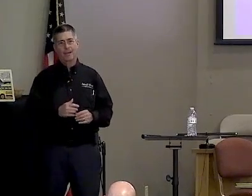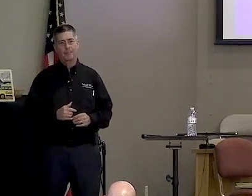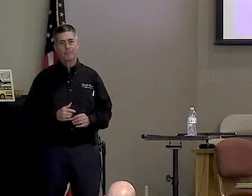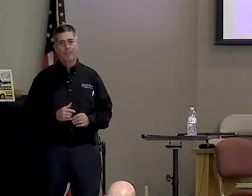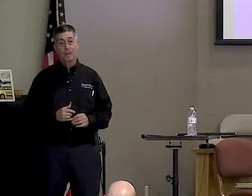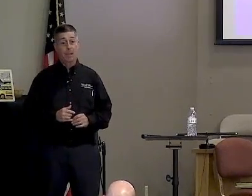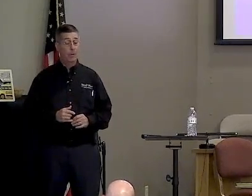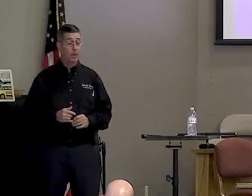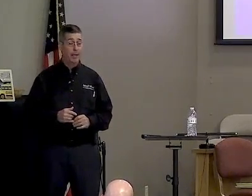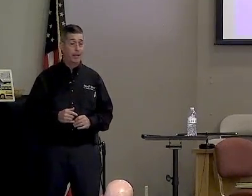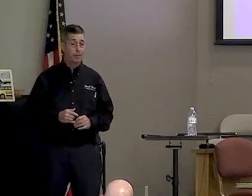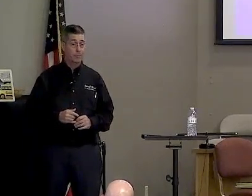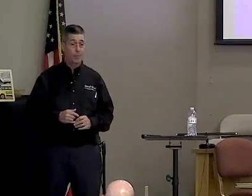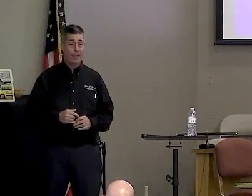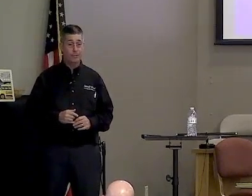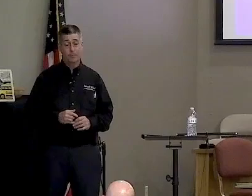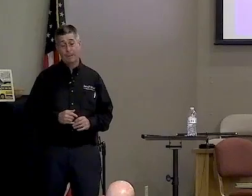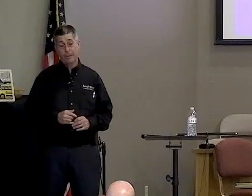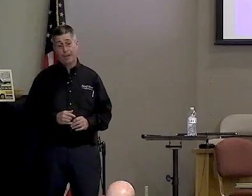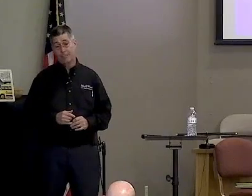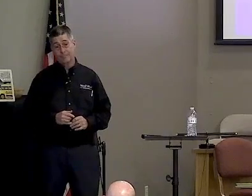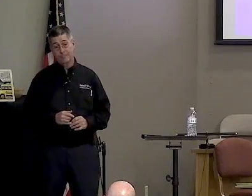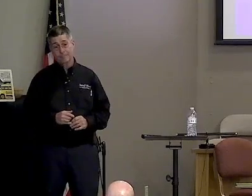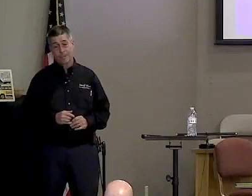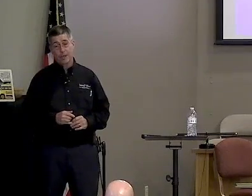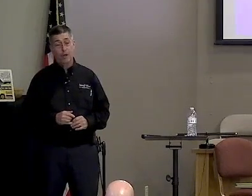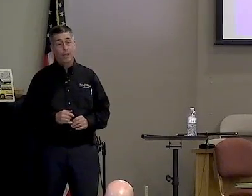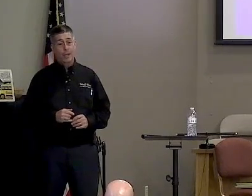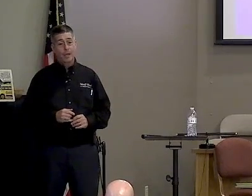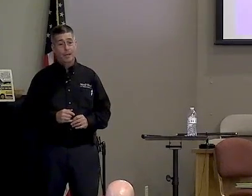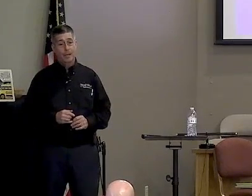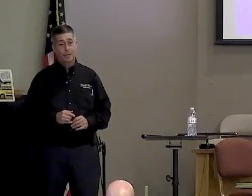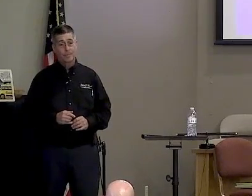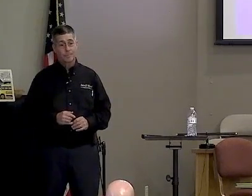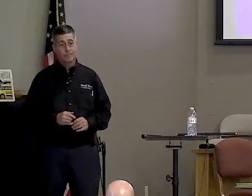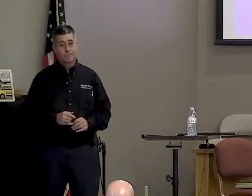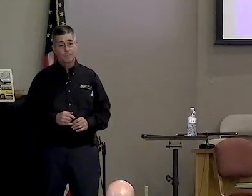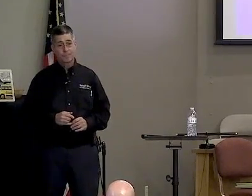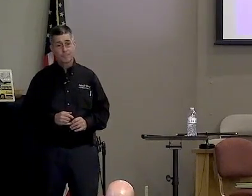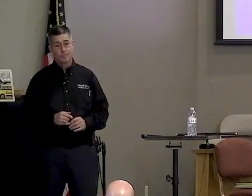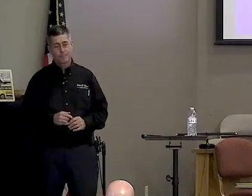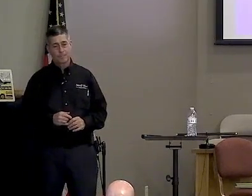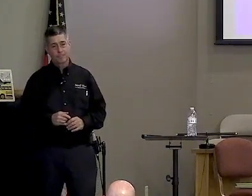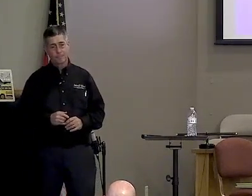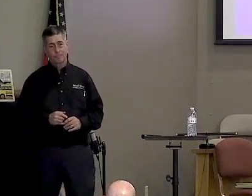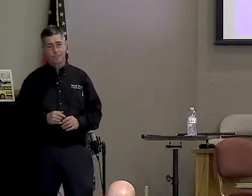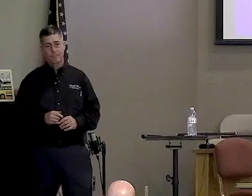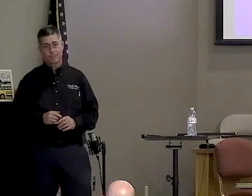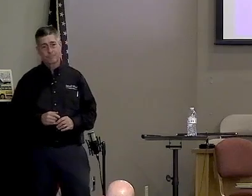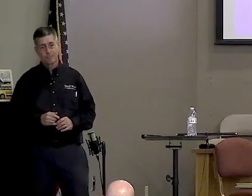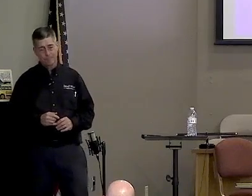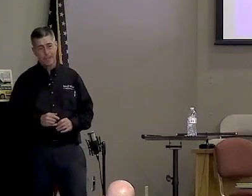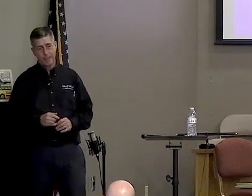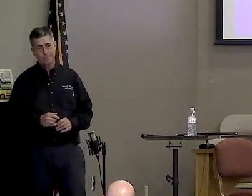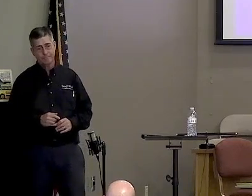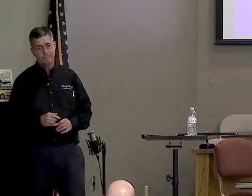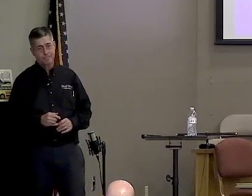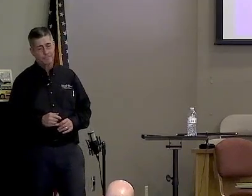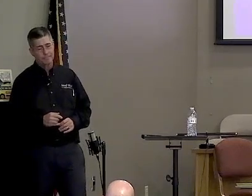And maybe one day he'll go back to it, maybe not. Yeah, at this point, you know, we left it up to him. left, you know, it was his school. Yeah. We encouraged him